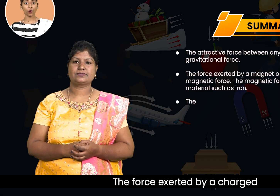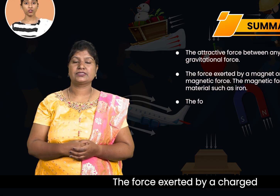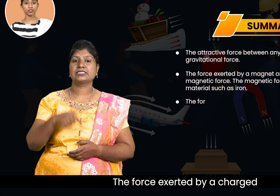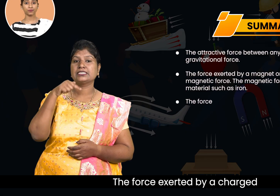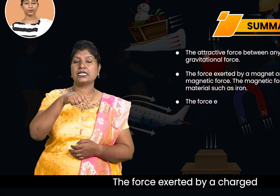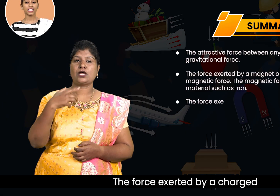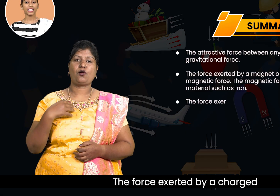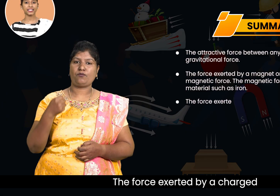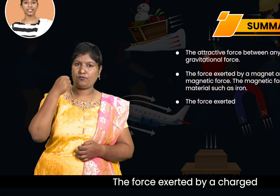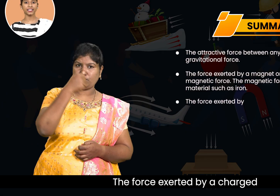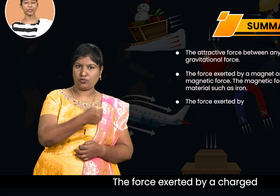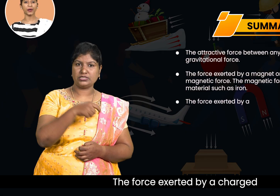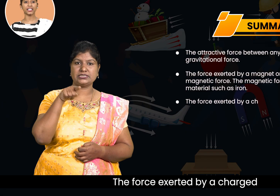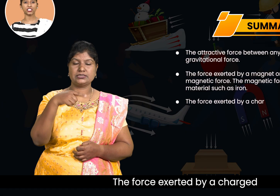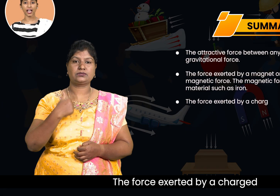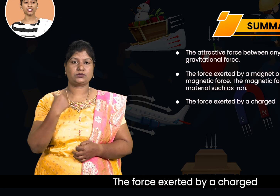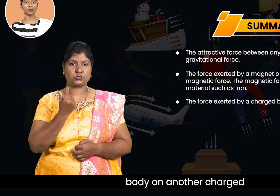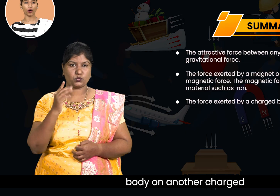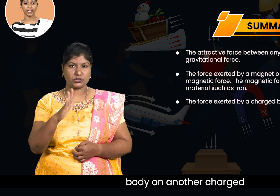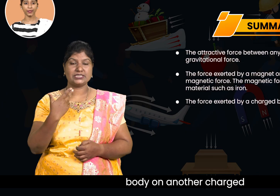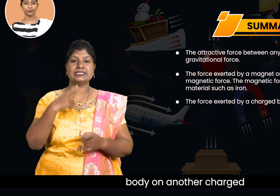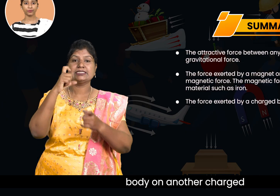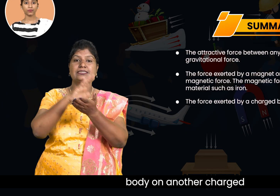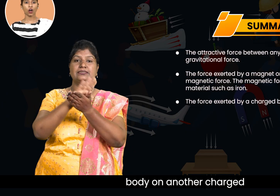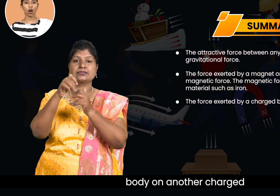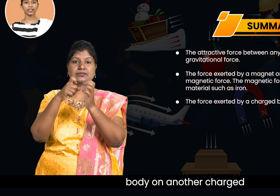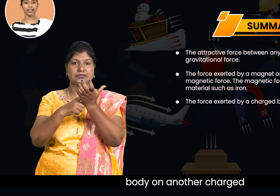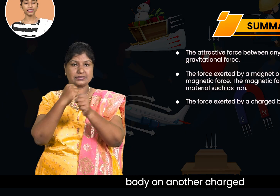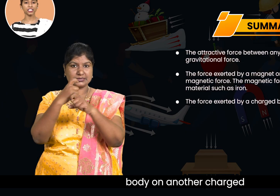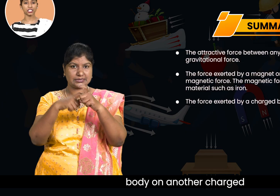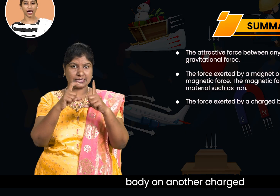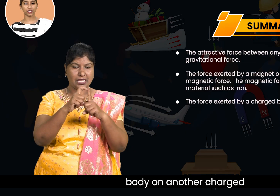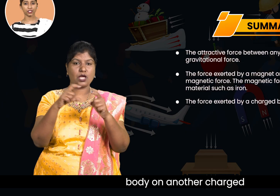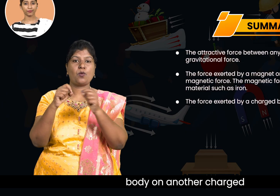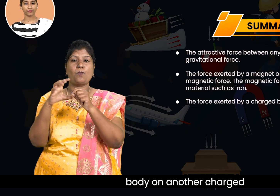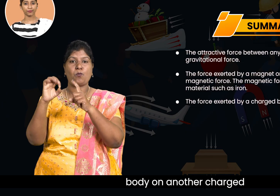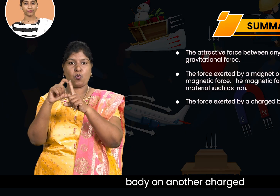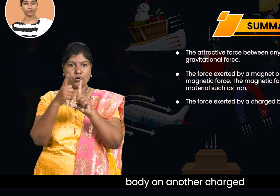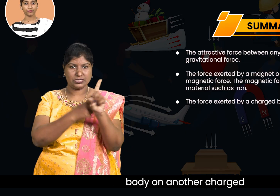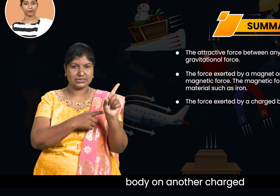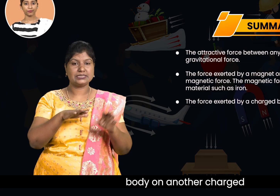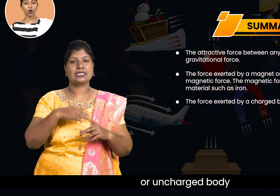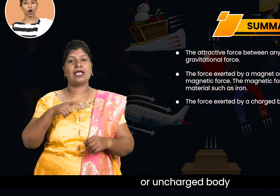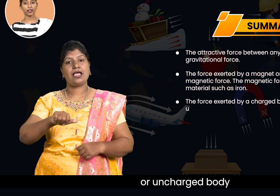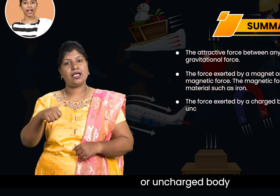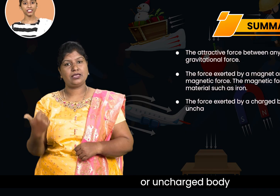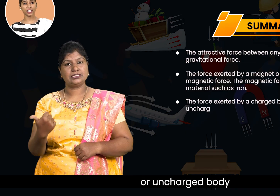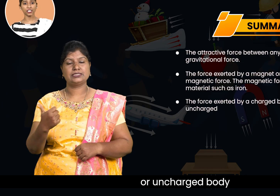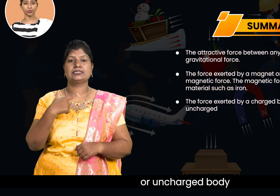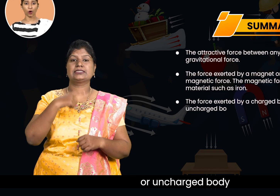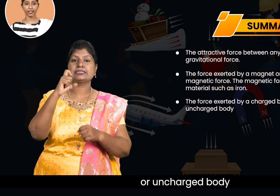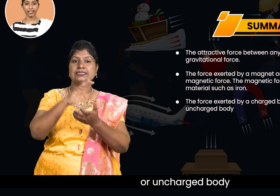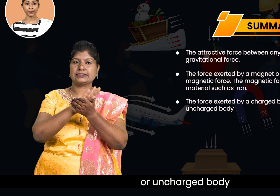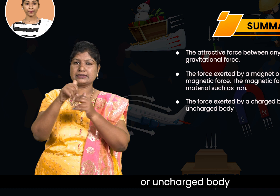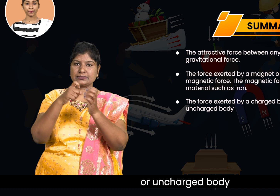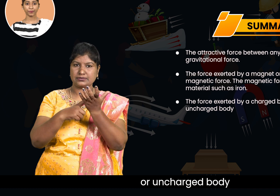The force exerted by a charged body on another charged or